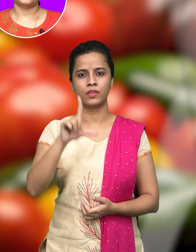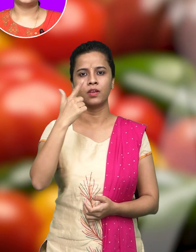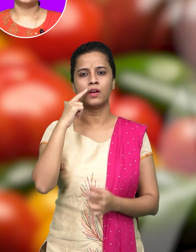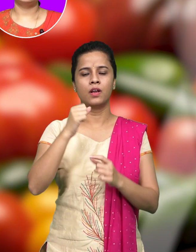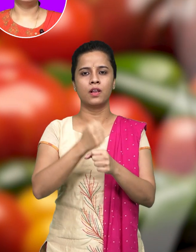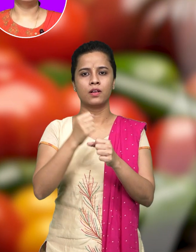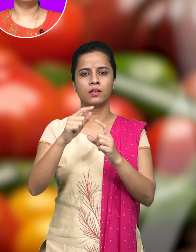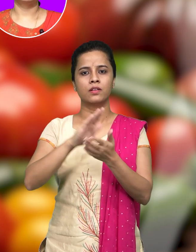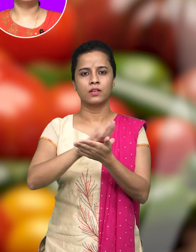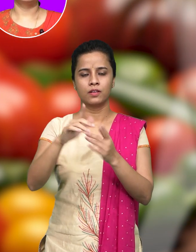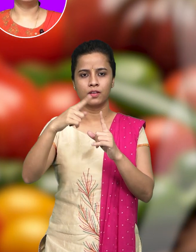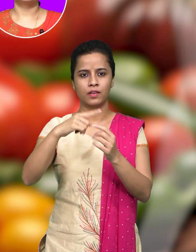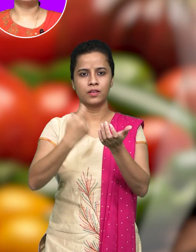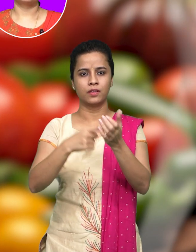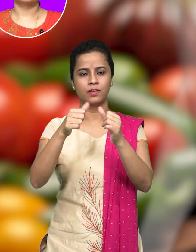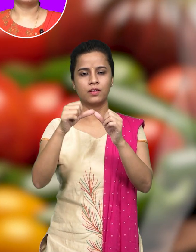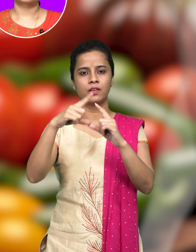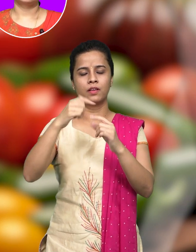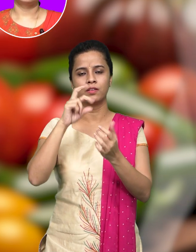light reaction,